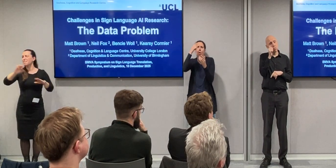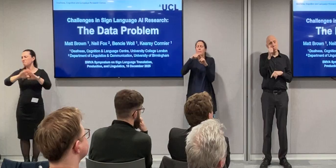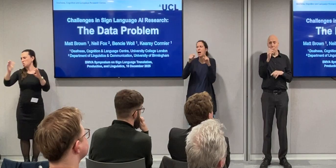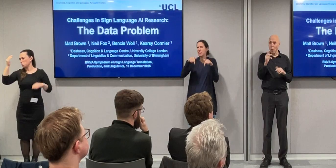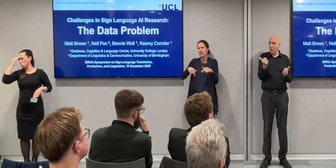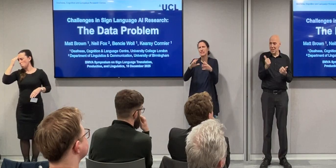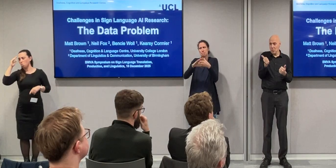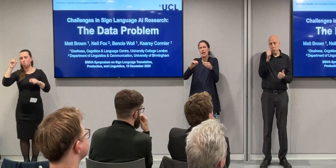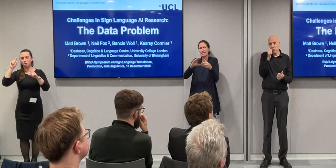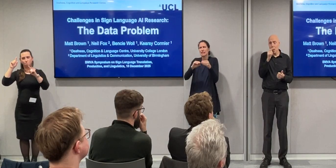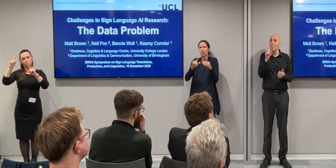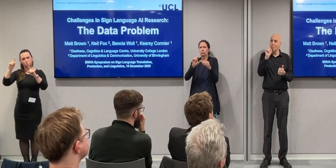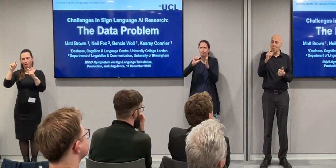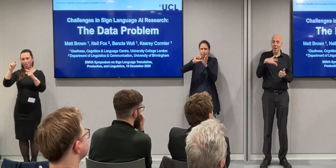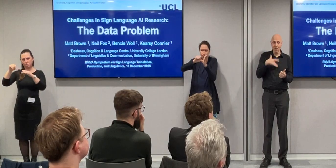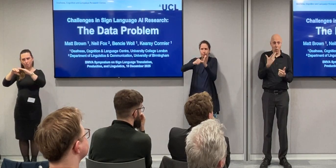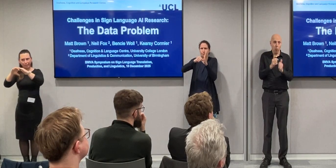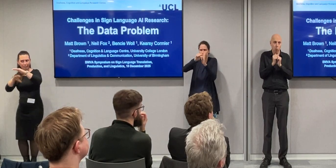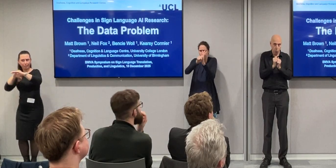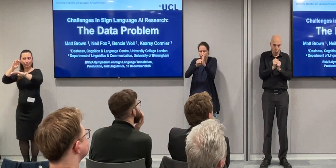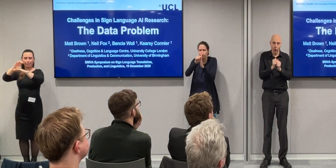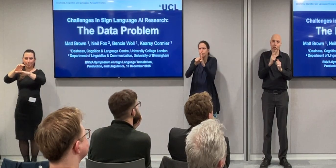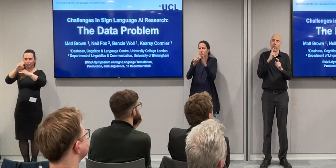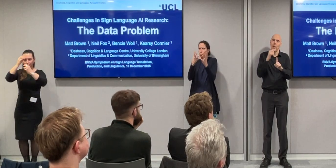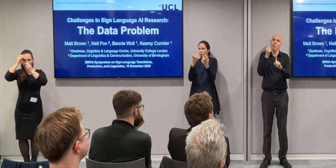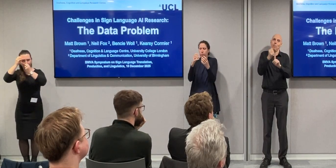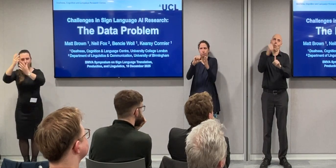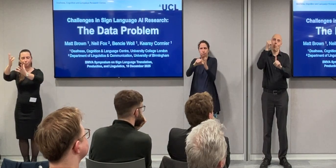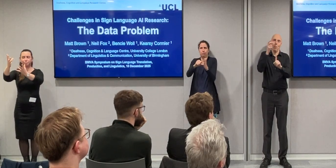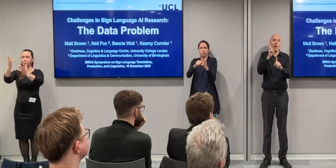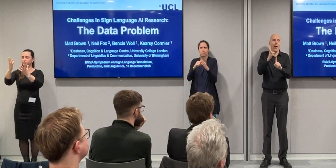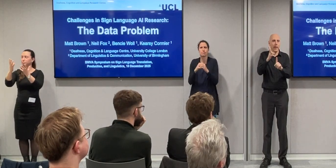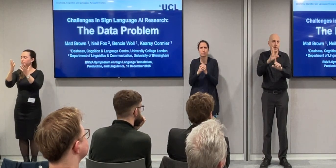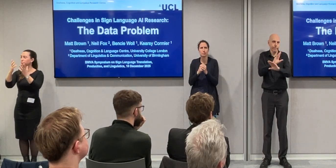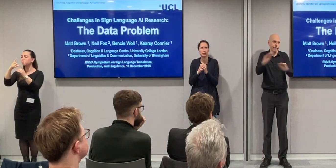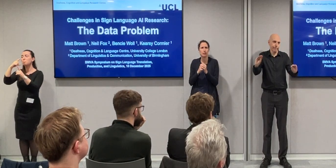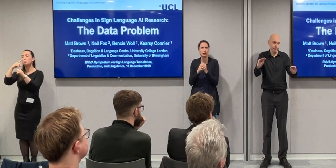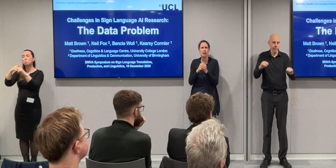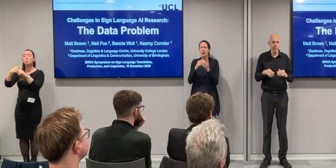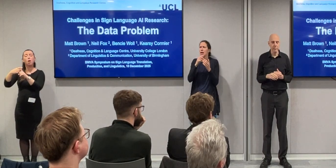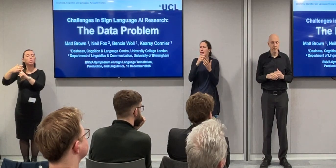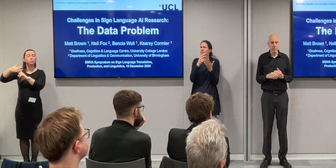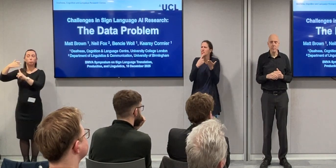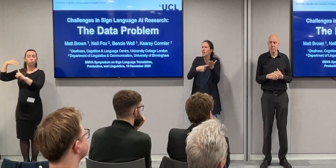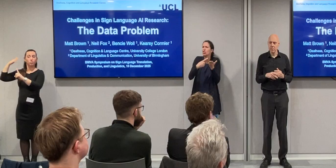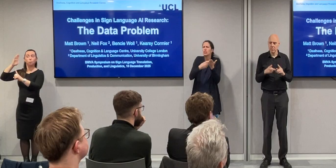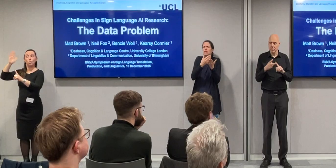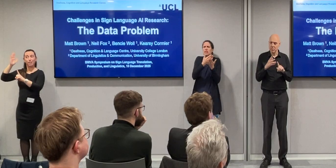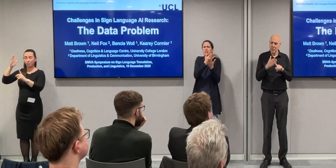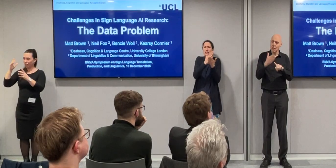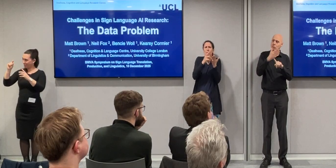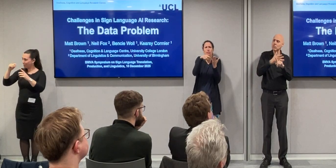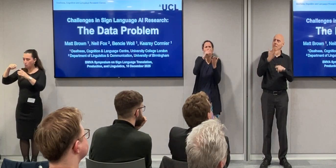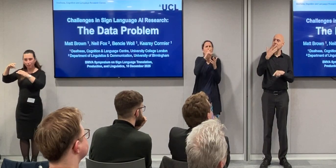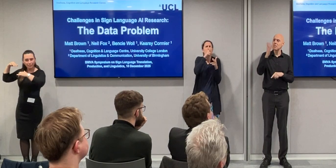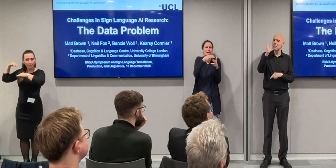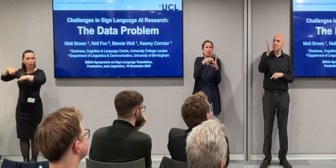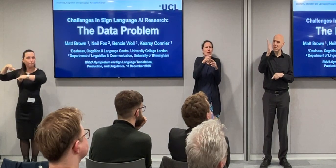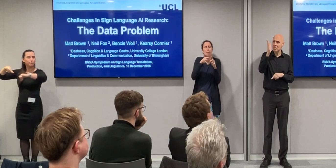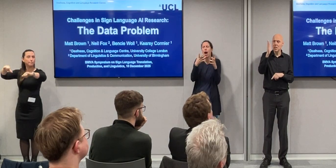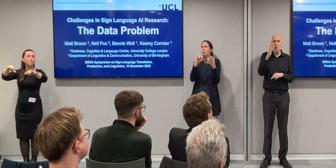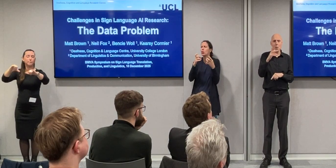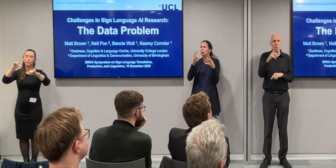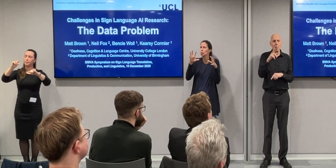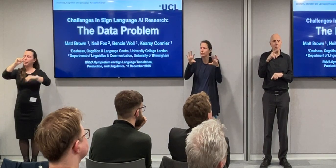needs to be reinforced. And it also touches on things that the previous presenters have mentioned. But again, I'd just like to sort of tie it